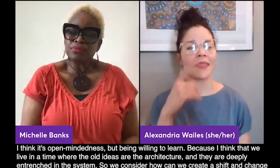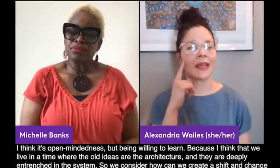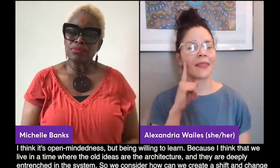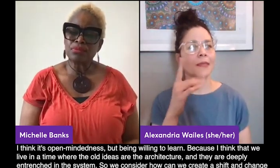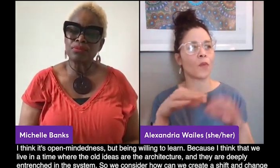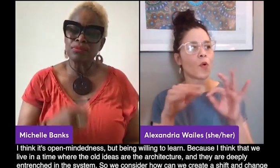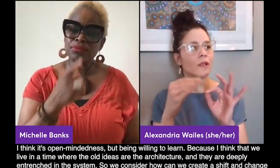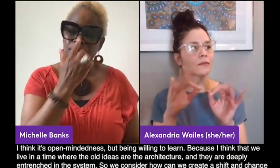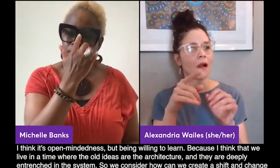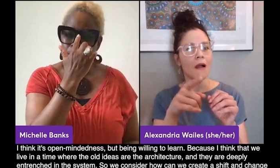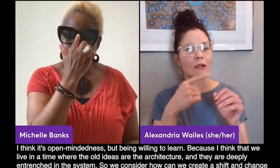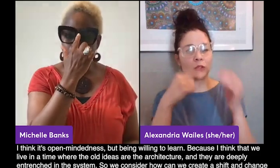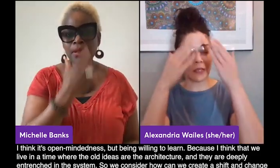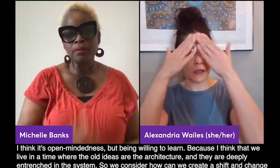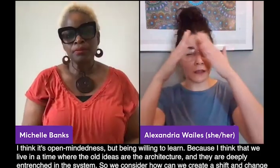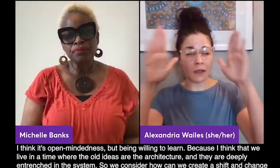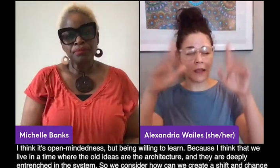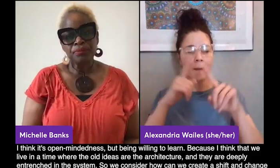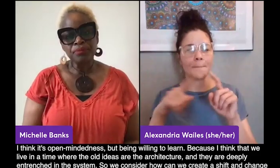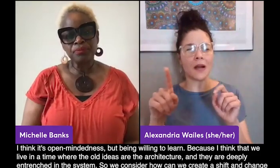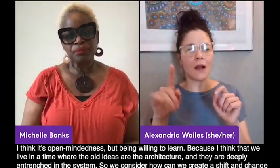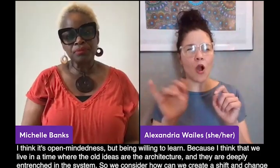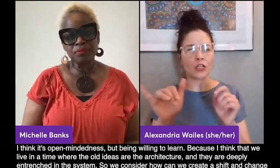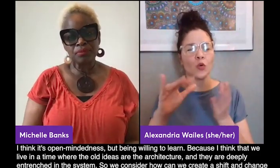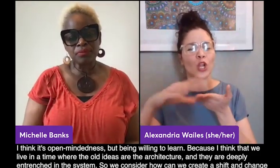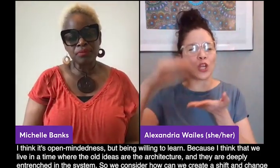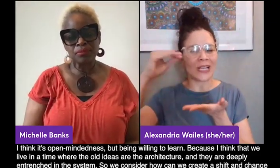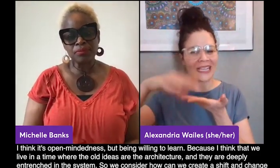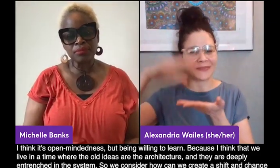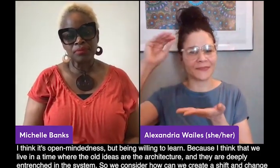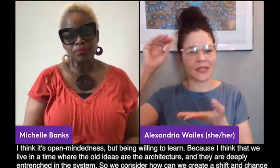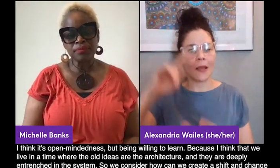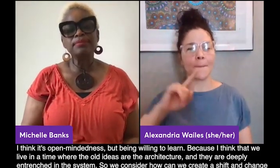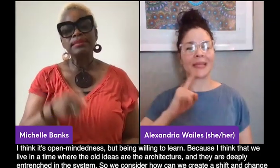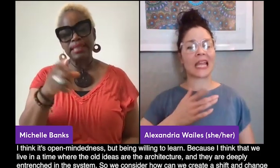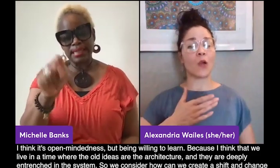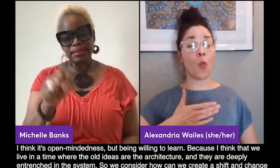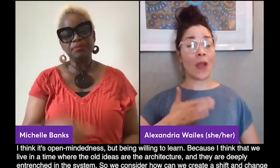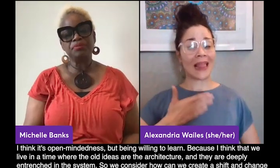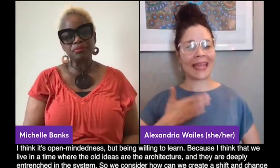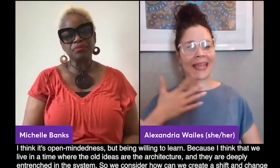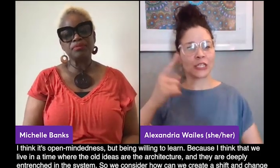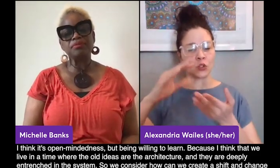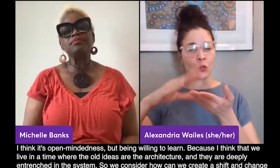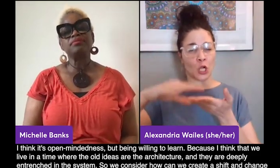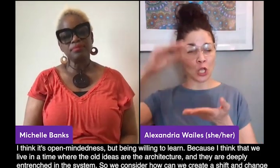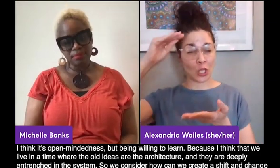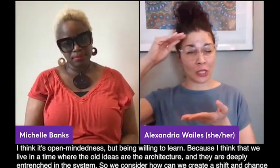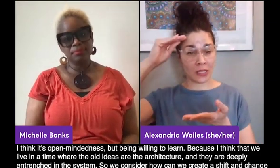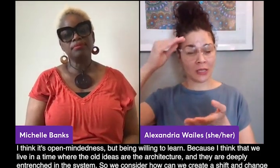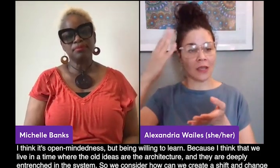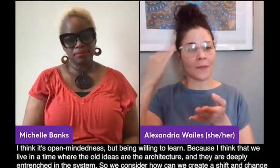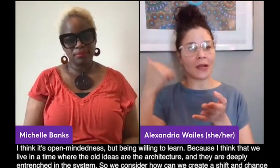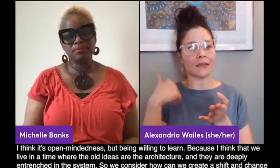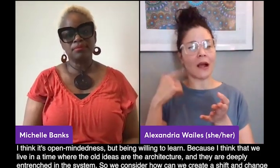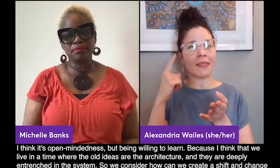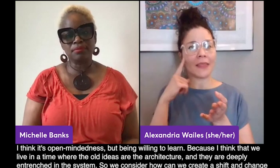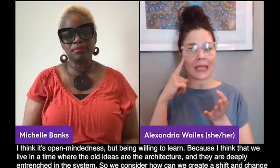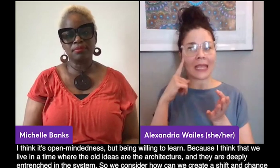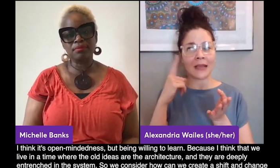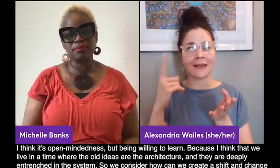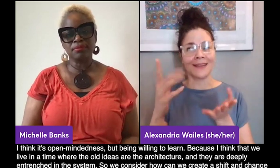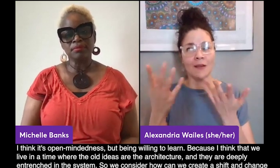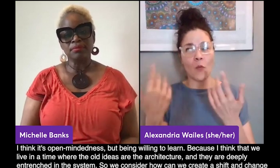I think it's open-mindedness, but being willing to learn, because I think that we live in a time where the old ideas are the architecture, and